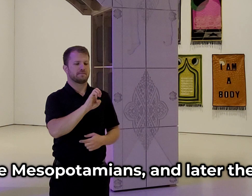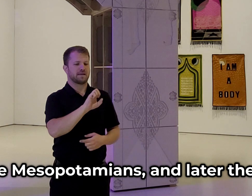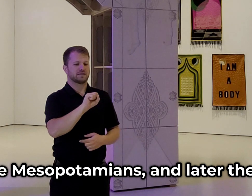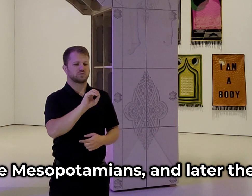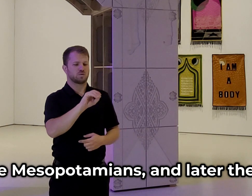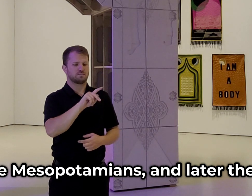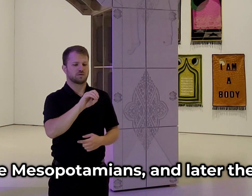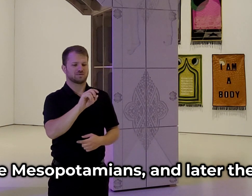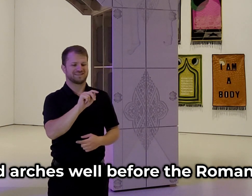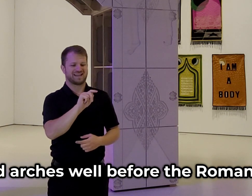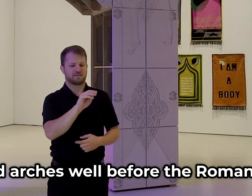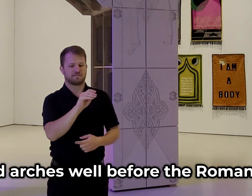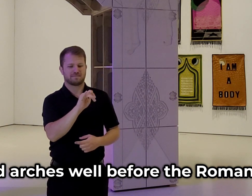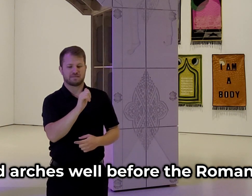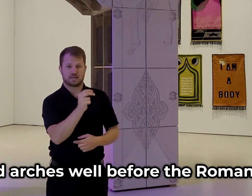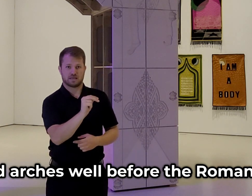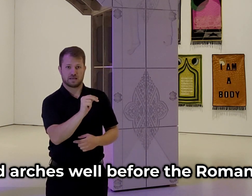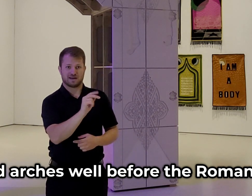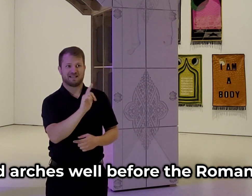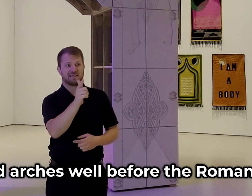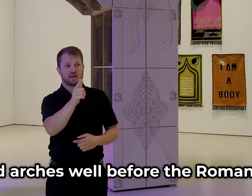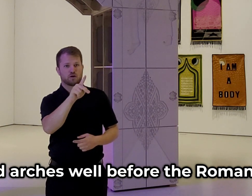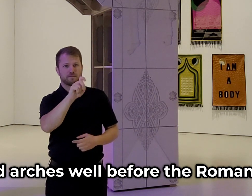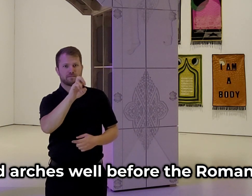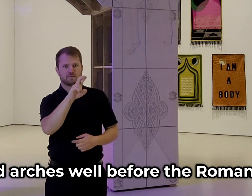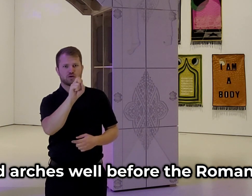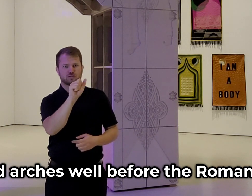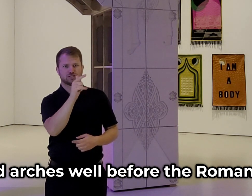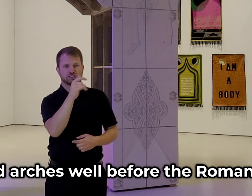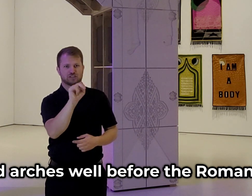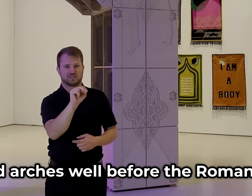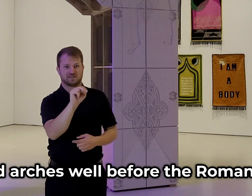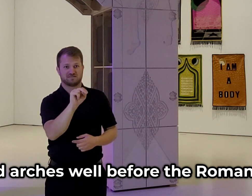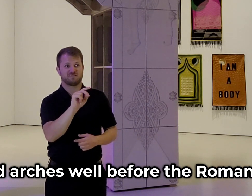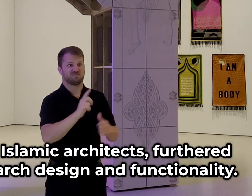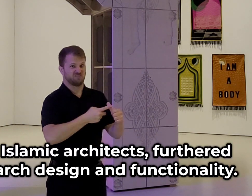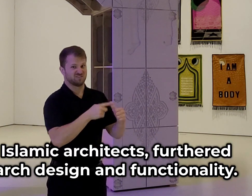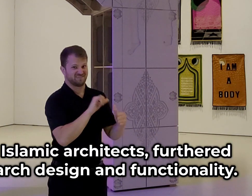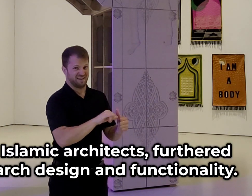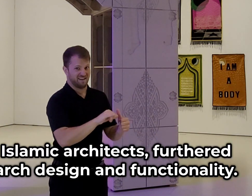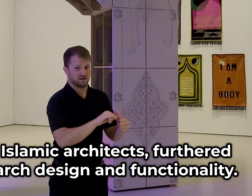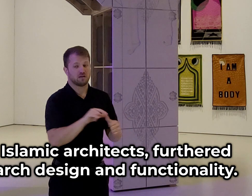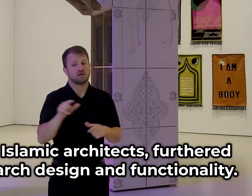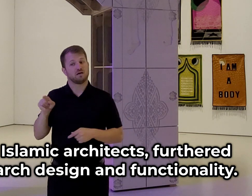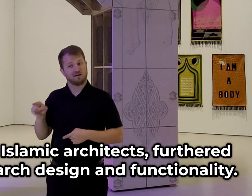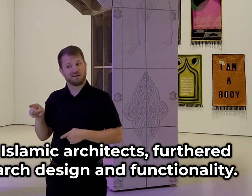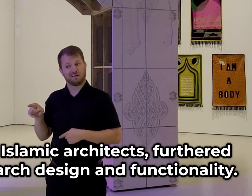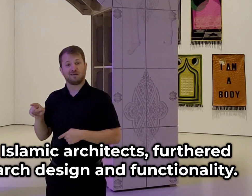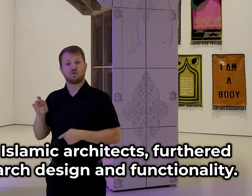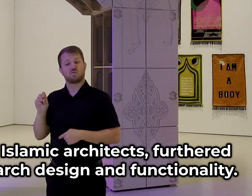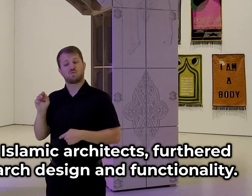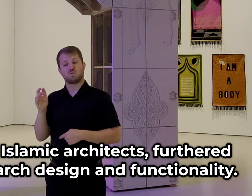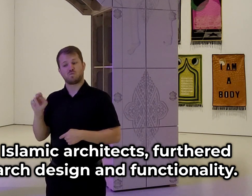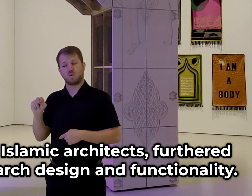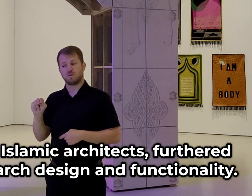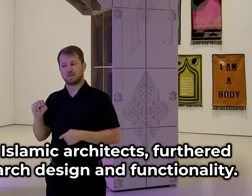Persians, used arches well before the Romans. Islamic architects first approach design and